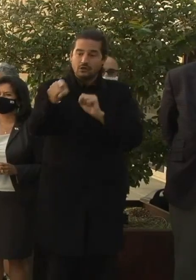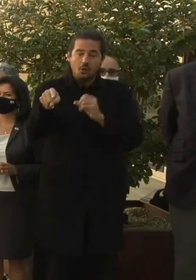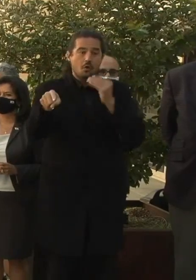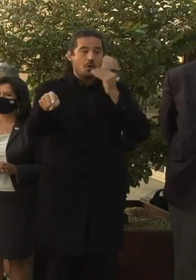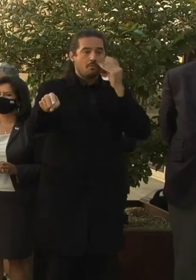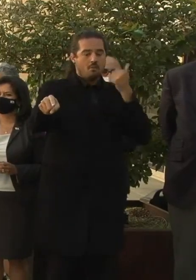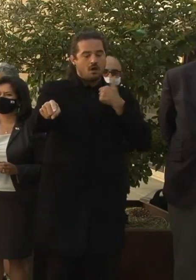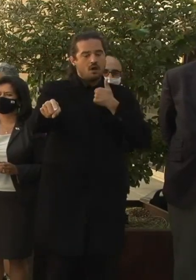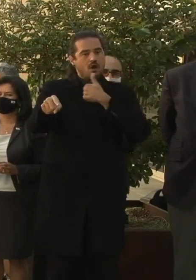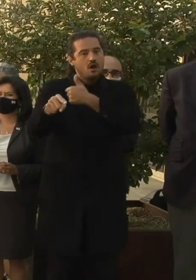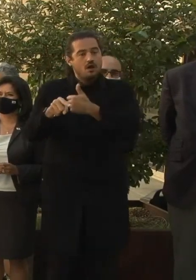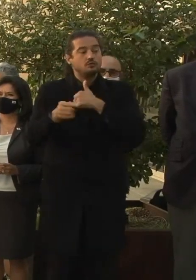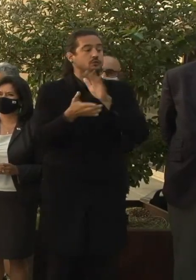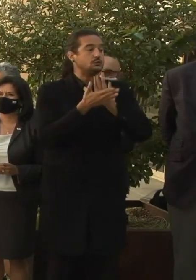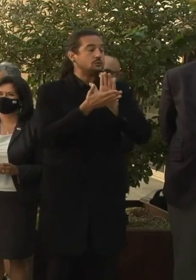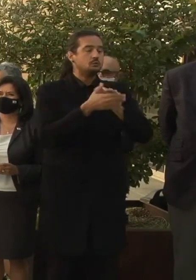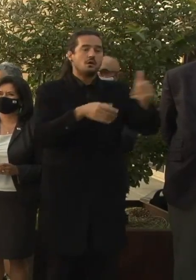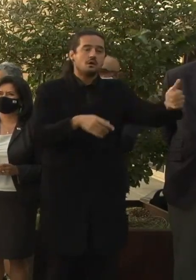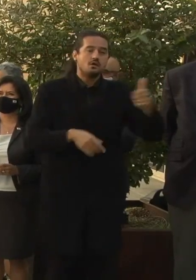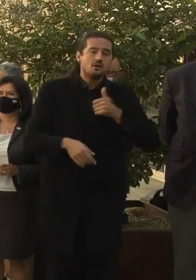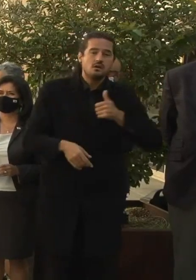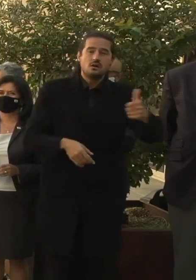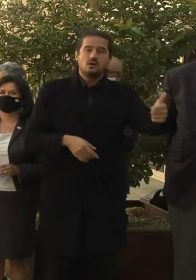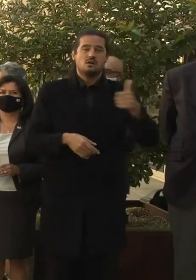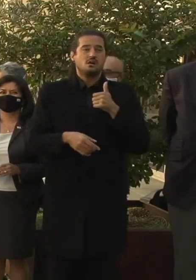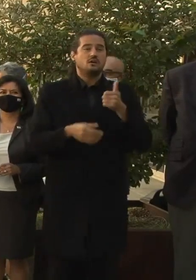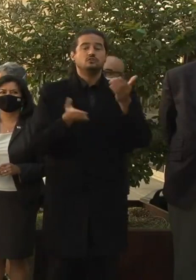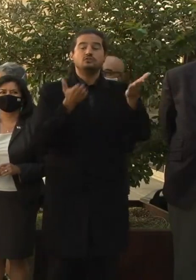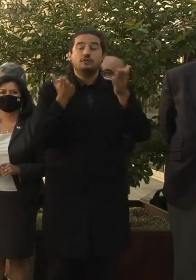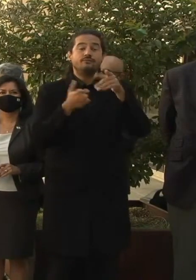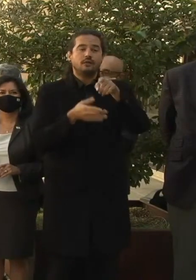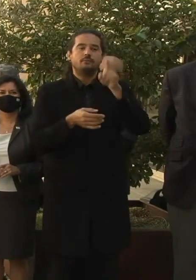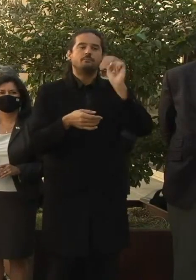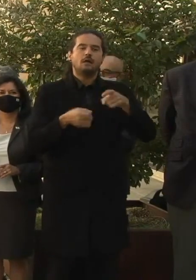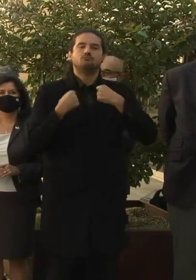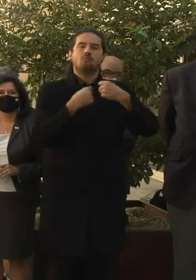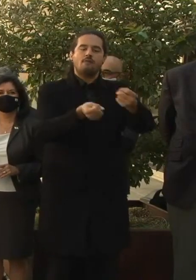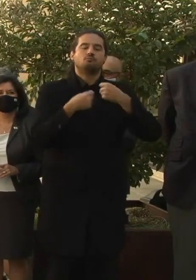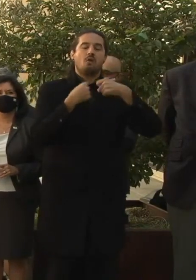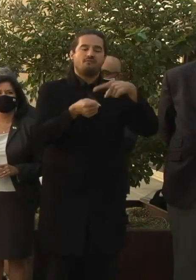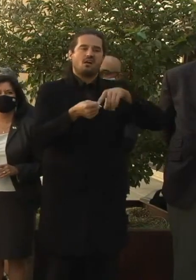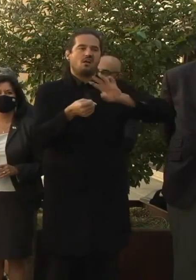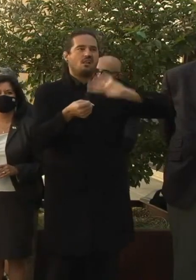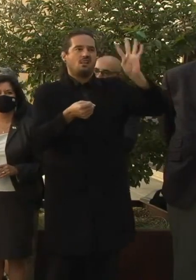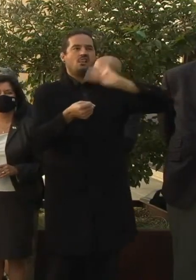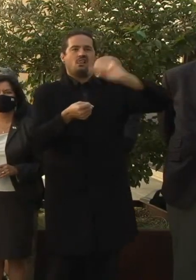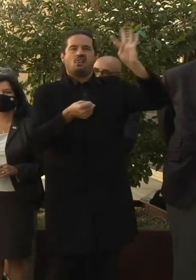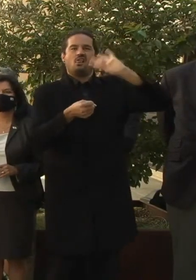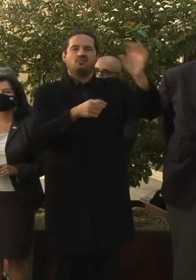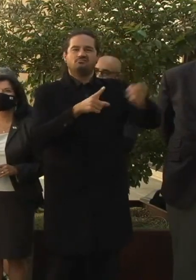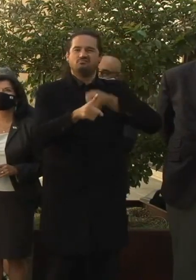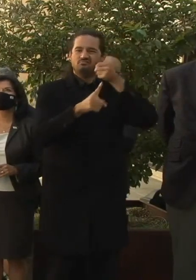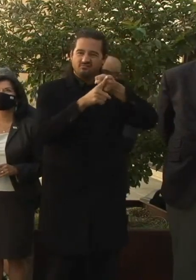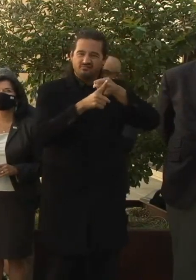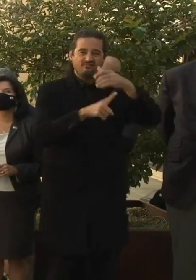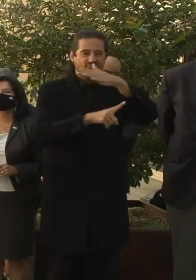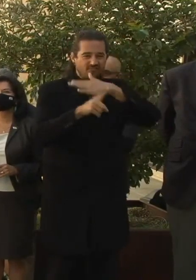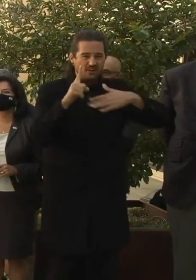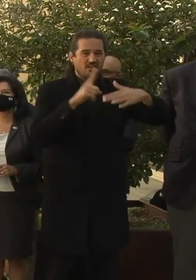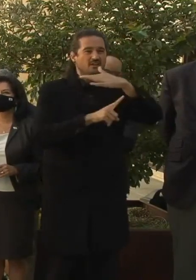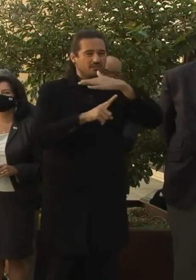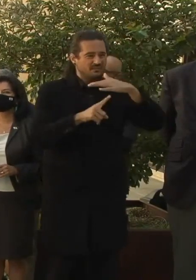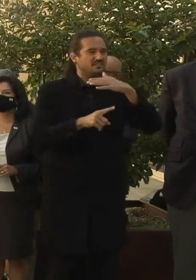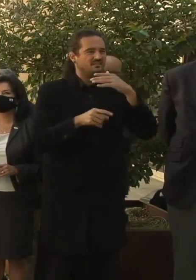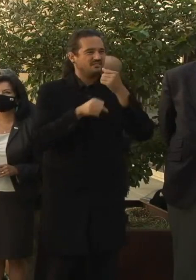are, then they've got to be dependent on vehicles which spew climate-causing emissions. Projects like this, housing